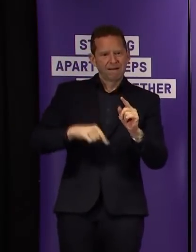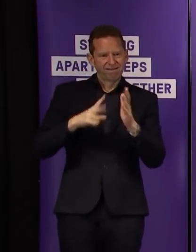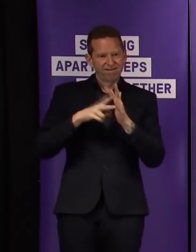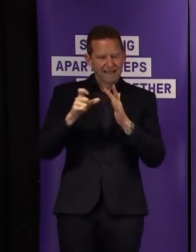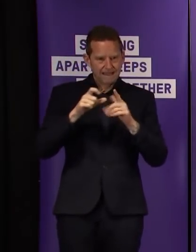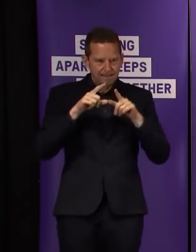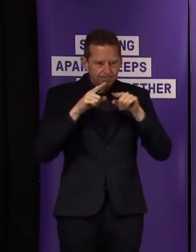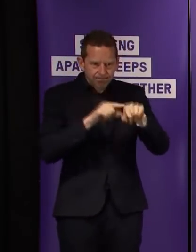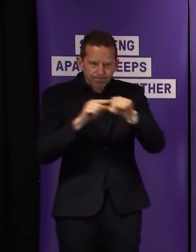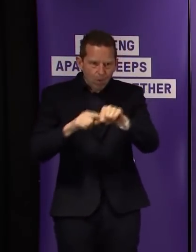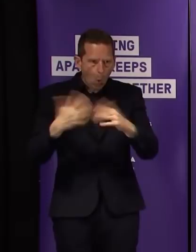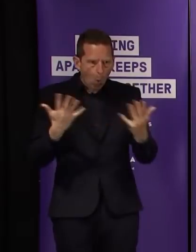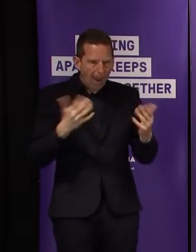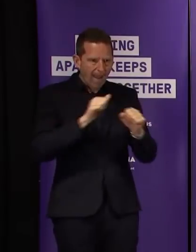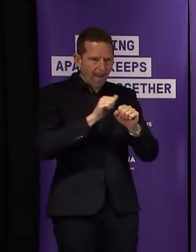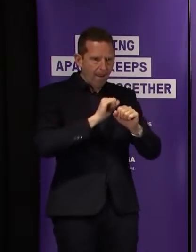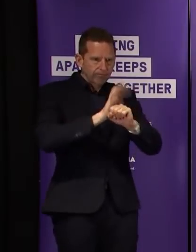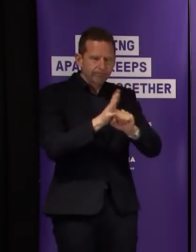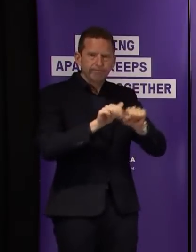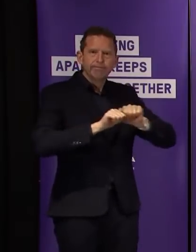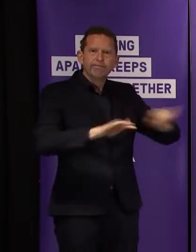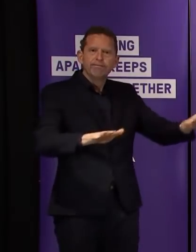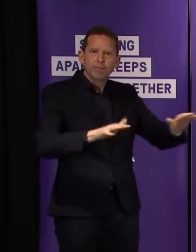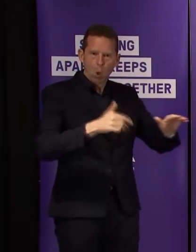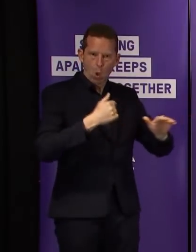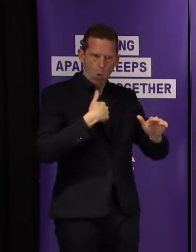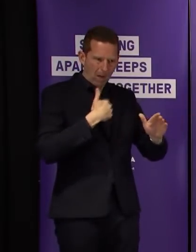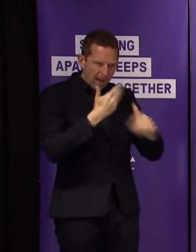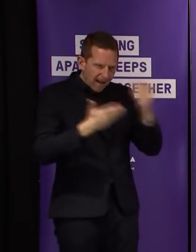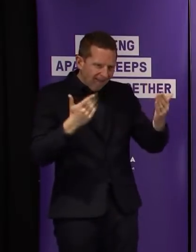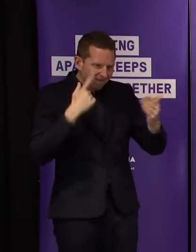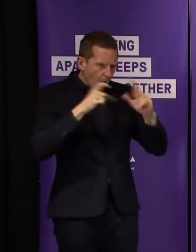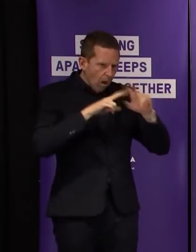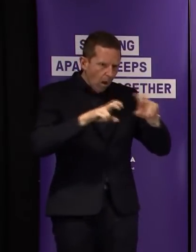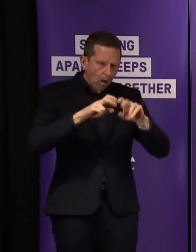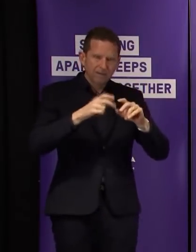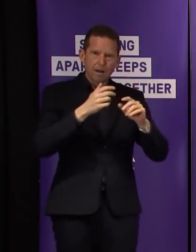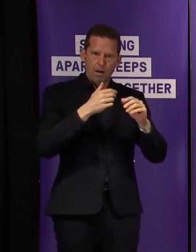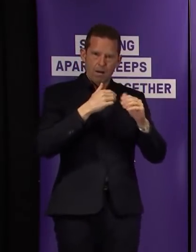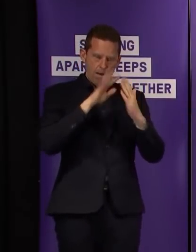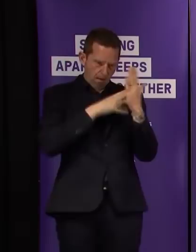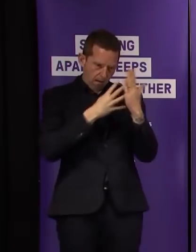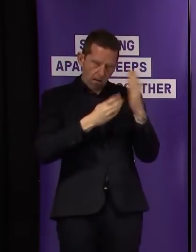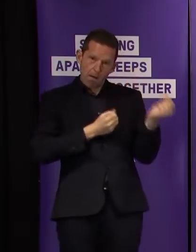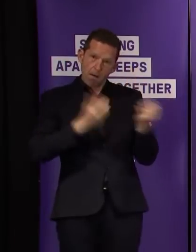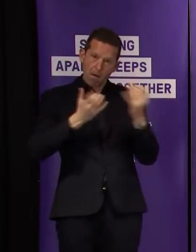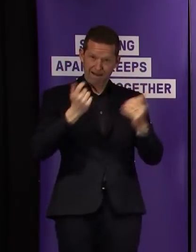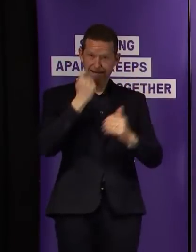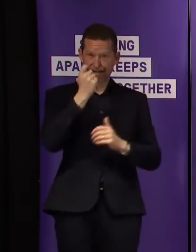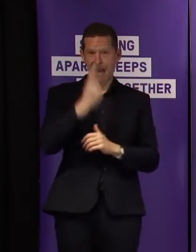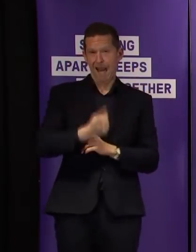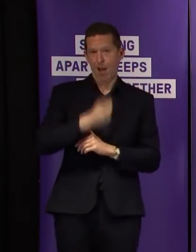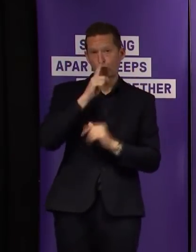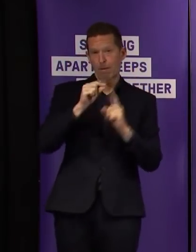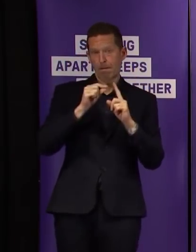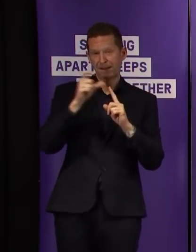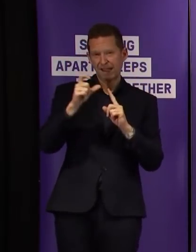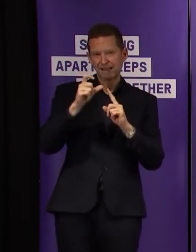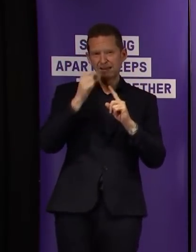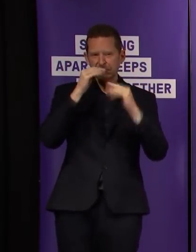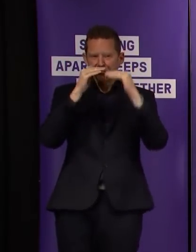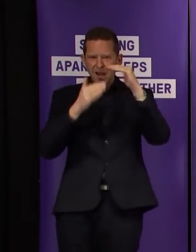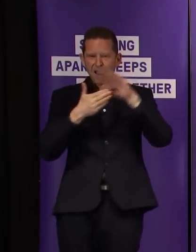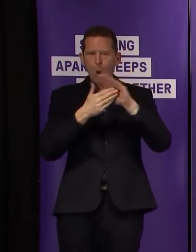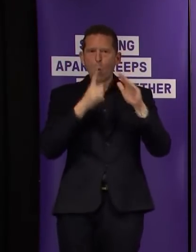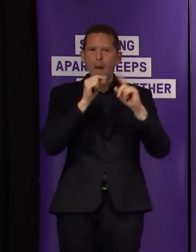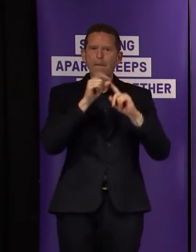and get that data to you as often as we possibly can. We are getting to almost 100%, to just slightly under 100% of